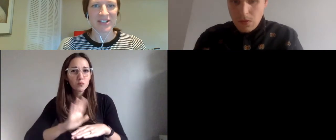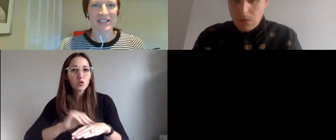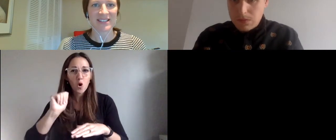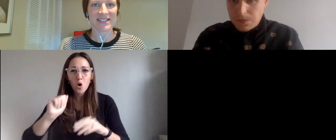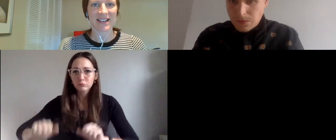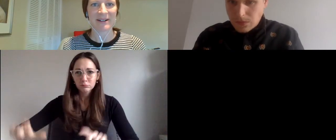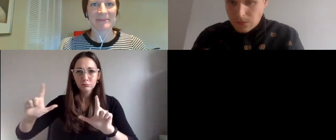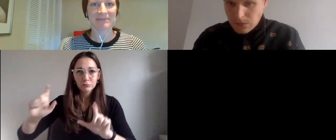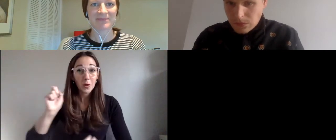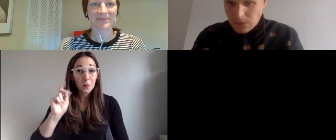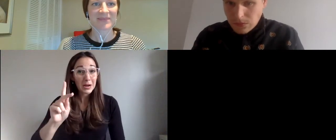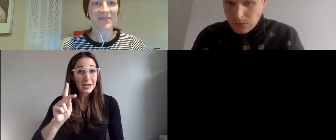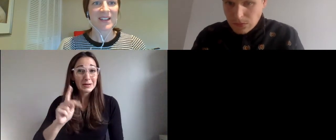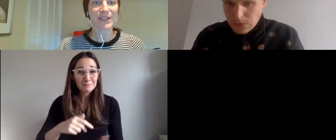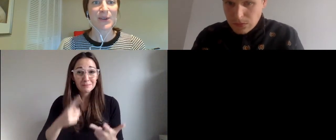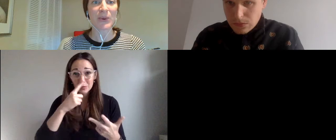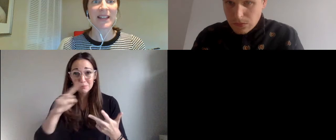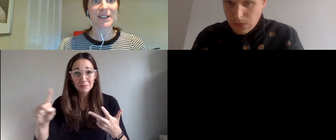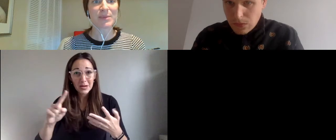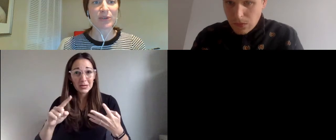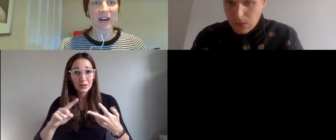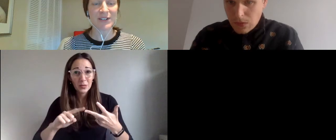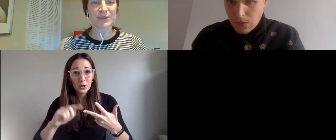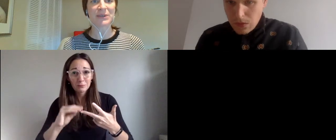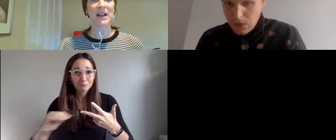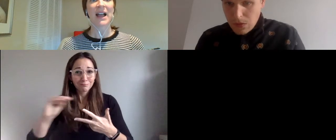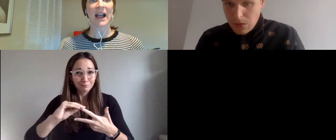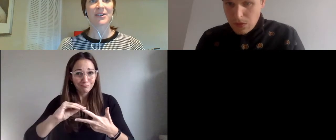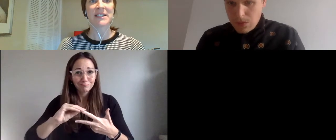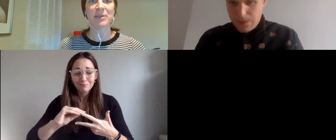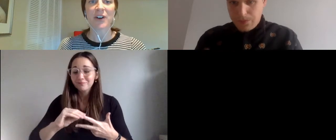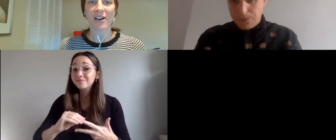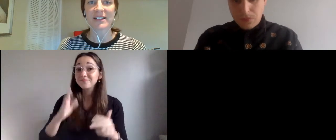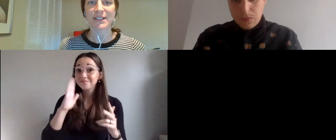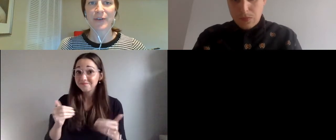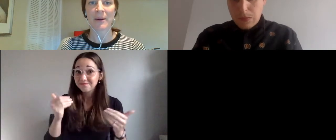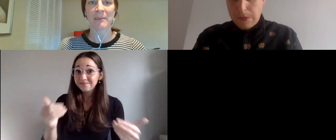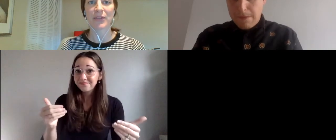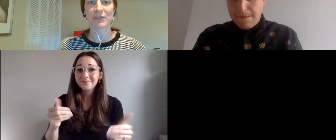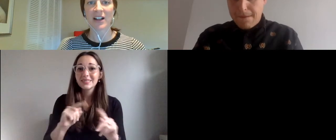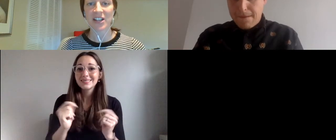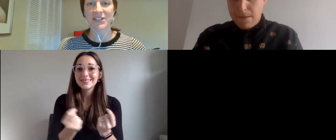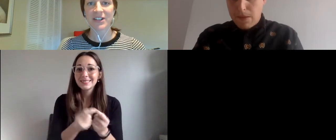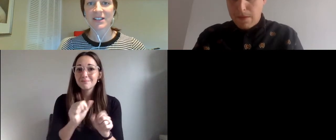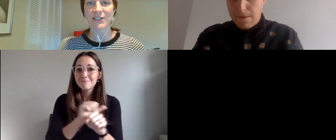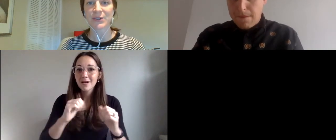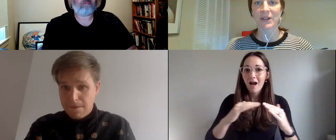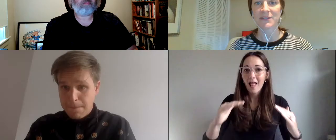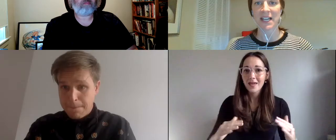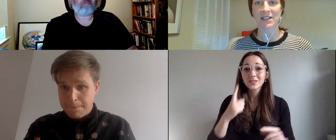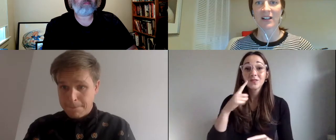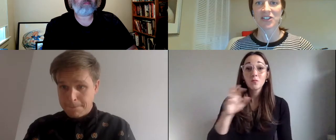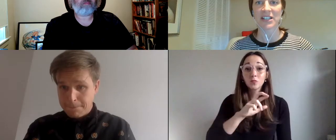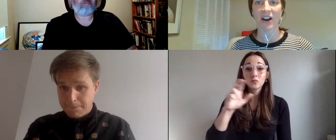your patience. So let us move on to our team of colleagues from the Rochester Institute